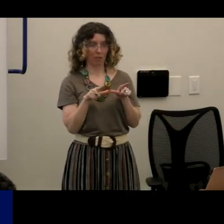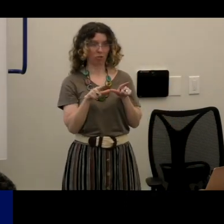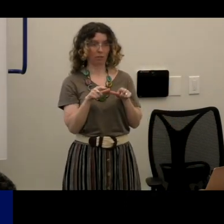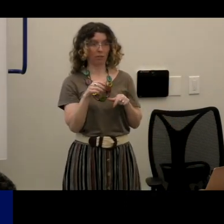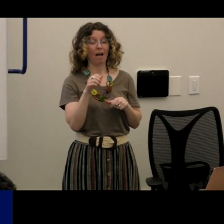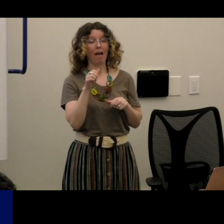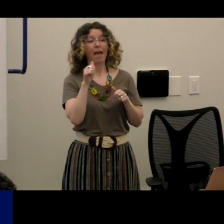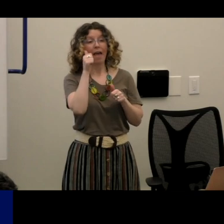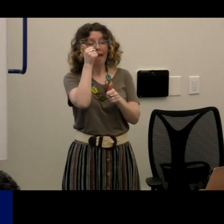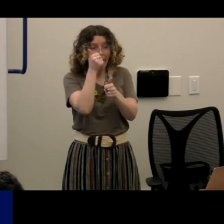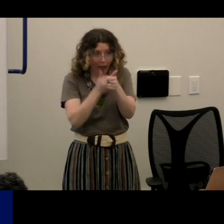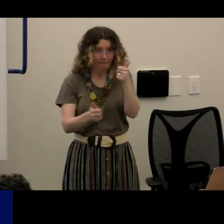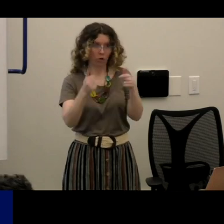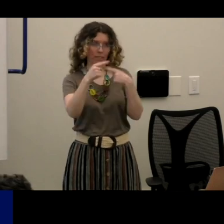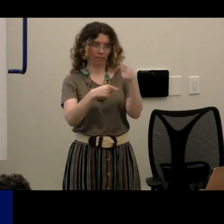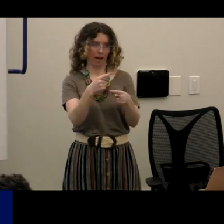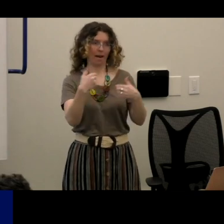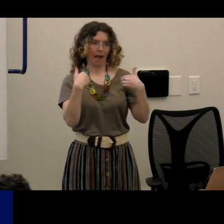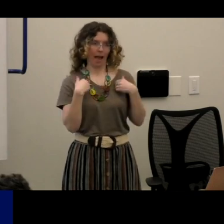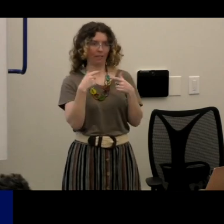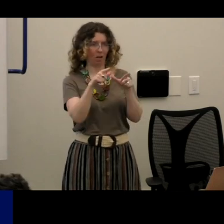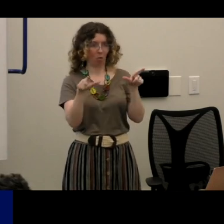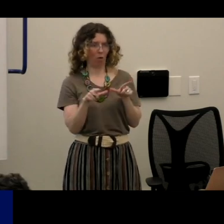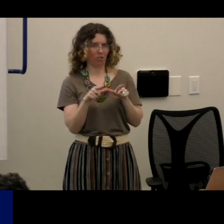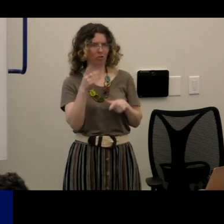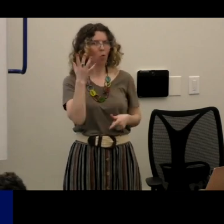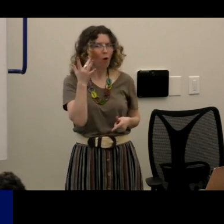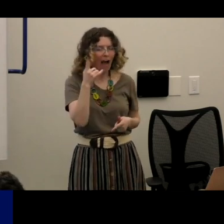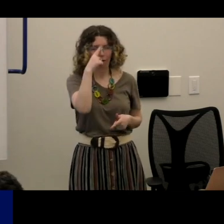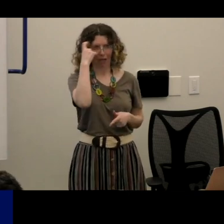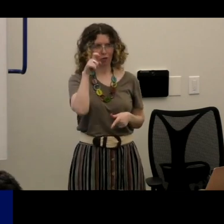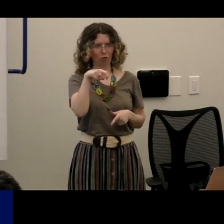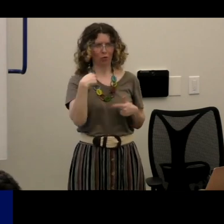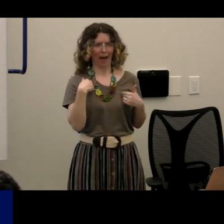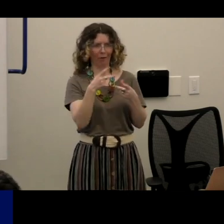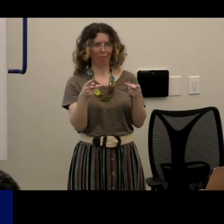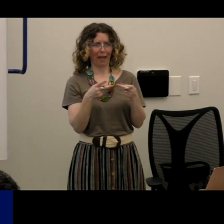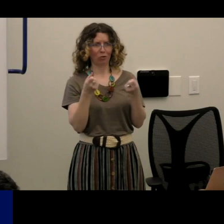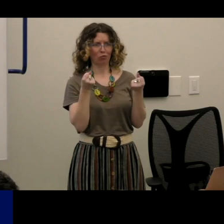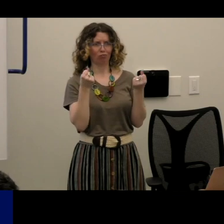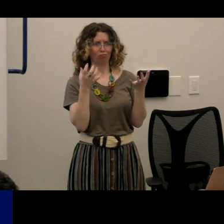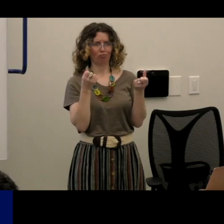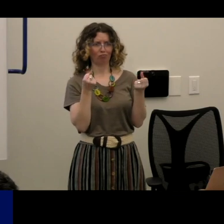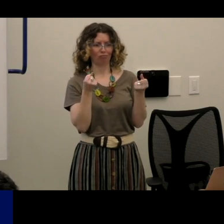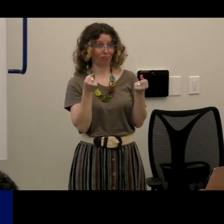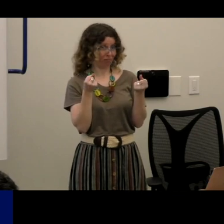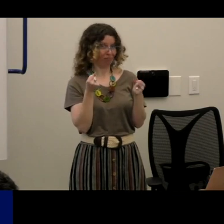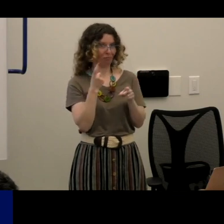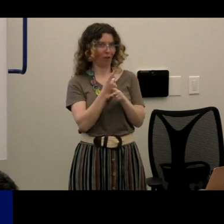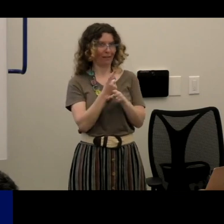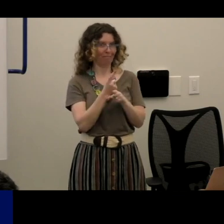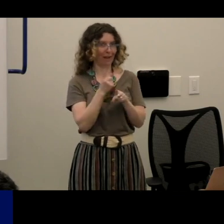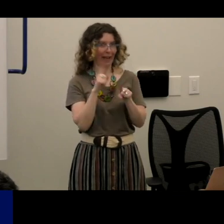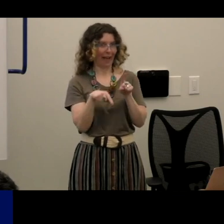ASL has location. Different signs have a location that you use them in the air to